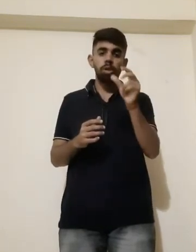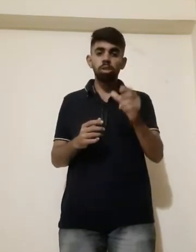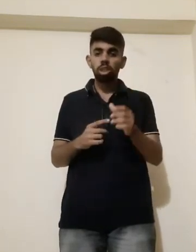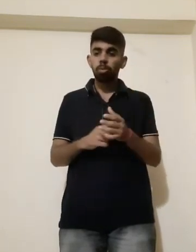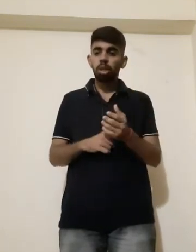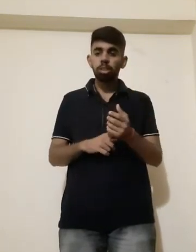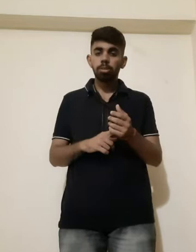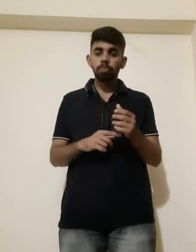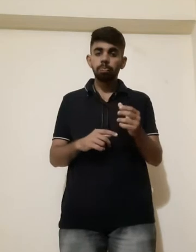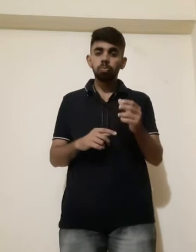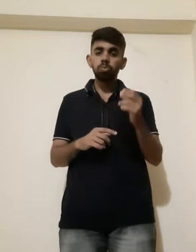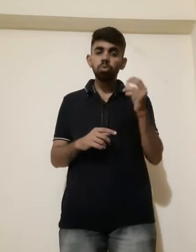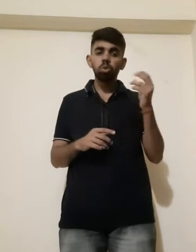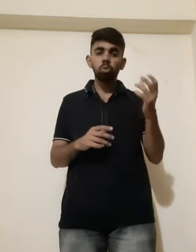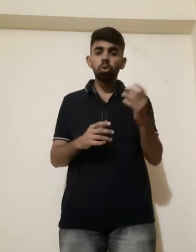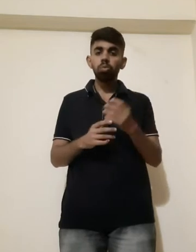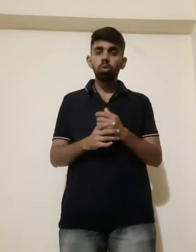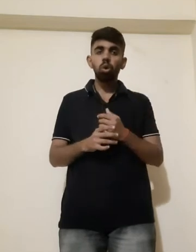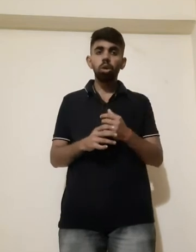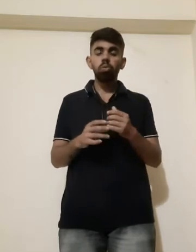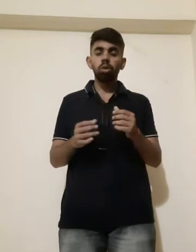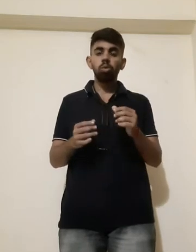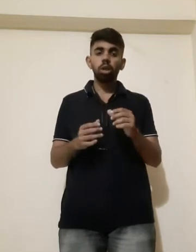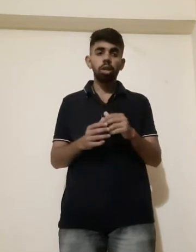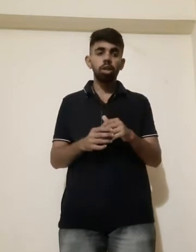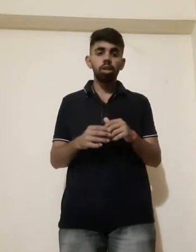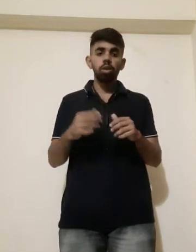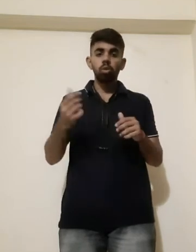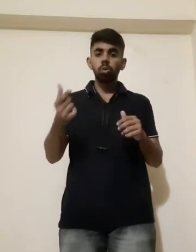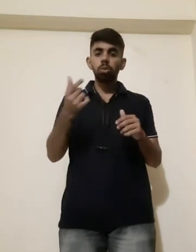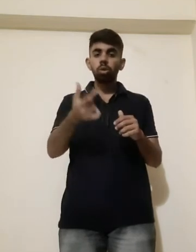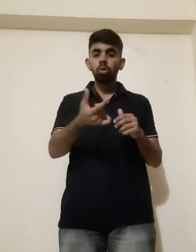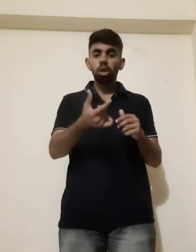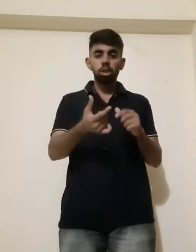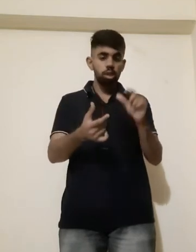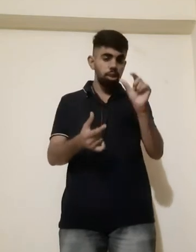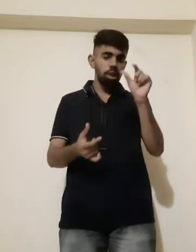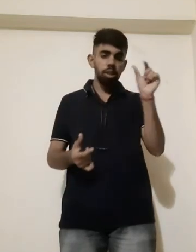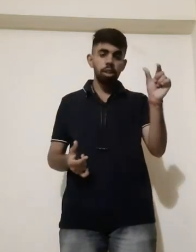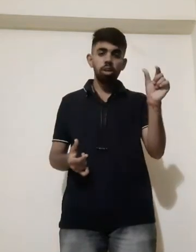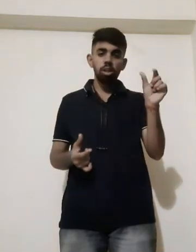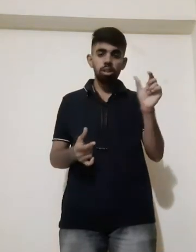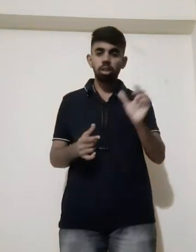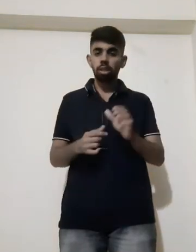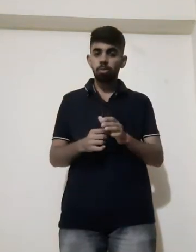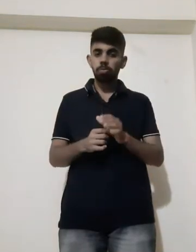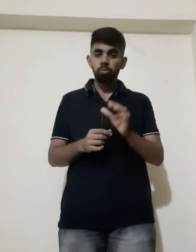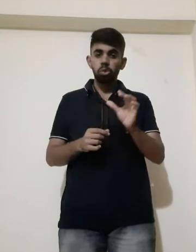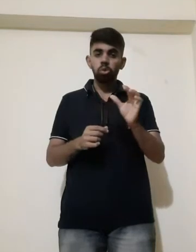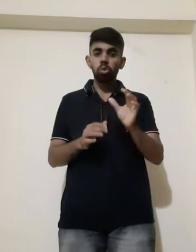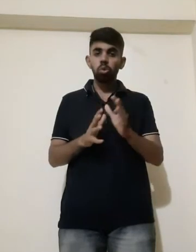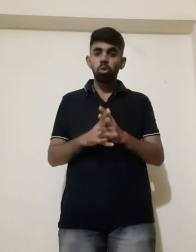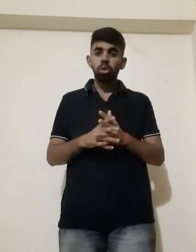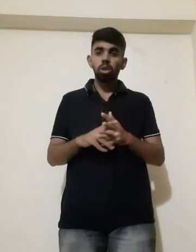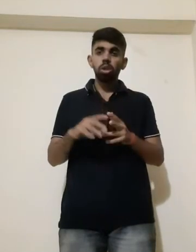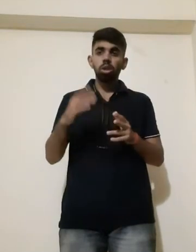that shape class. So when we call, we have to write it ob1 dot at area circle. So